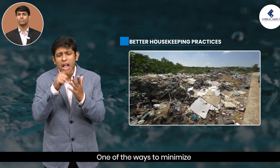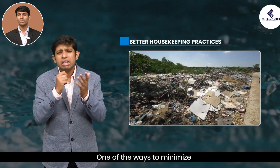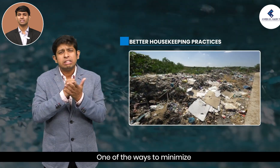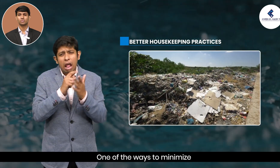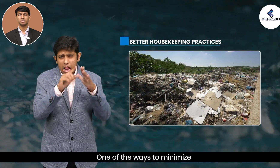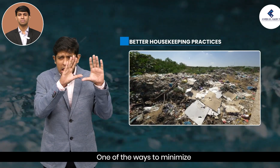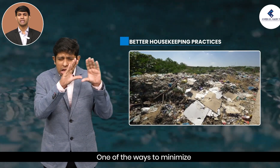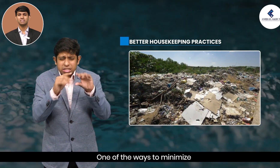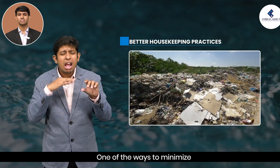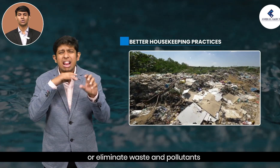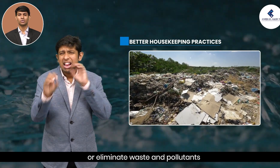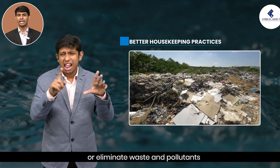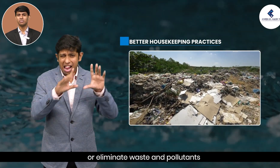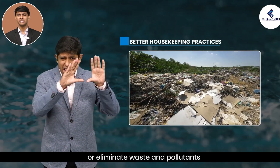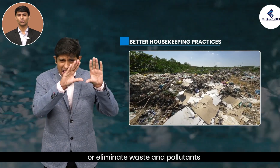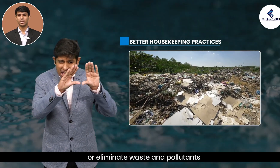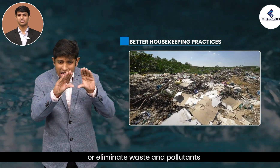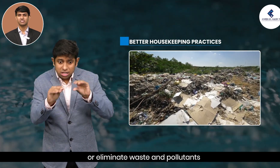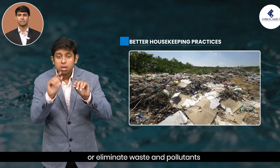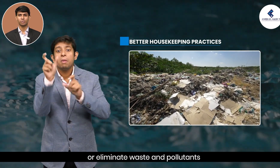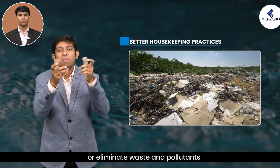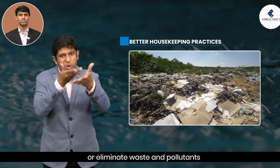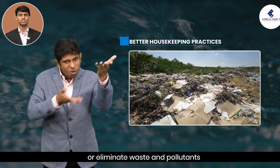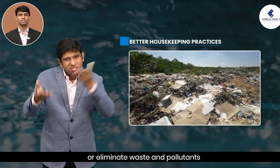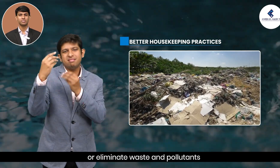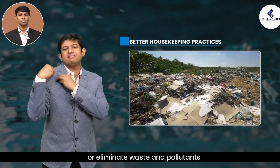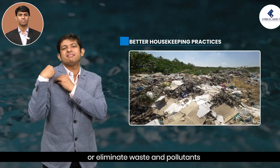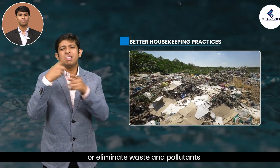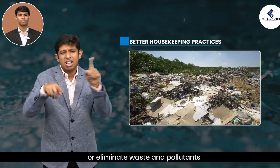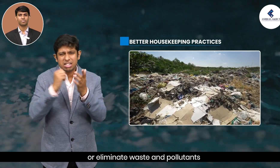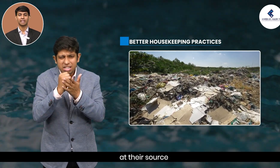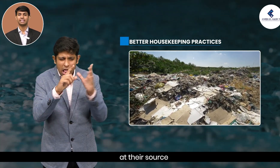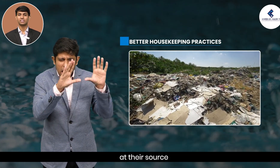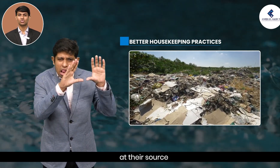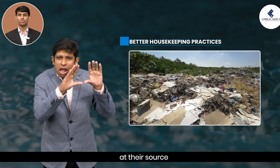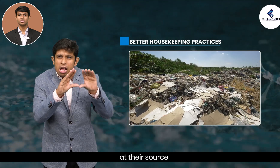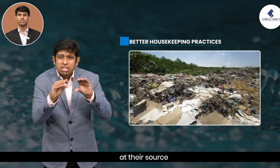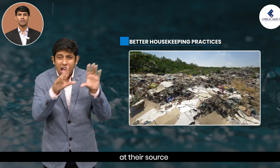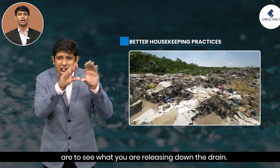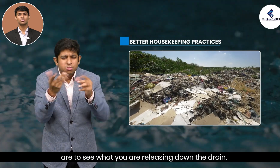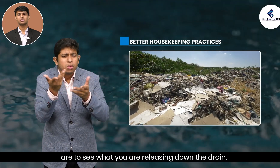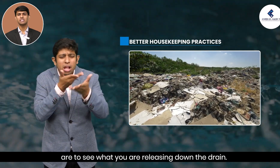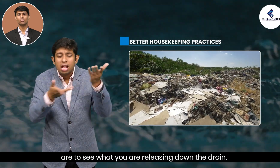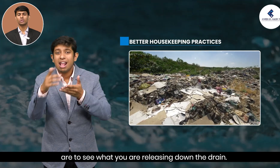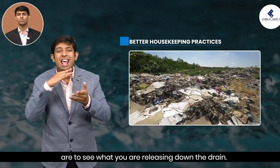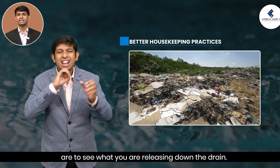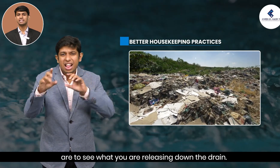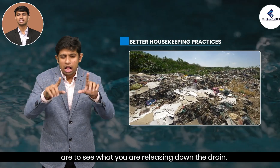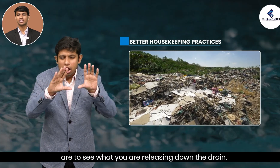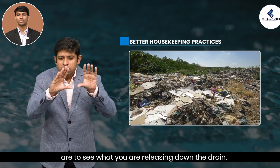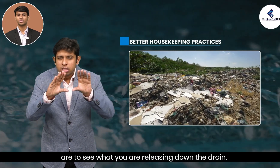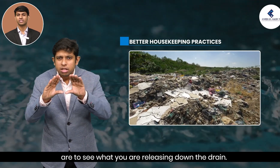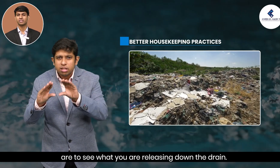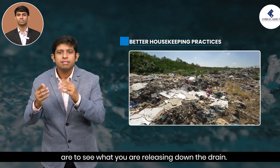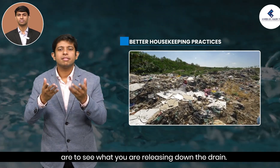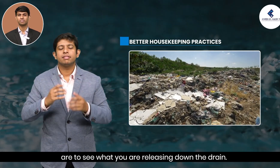One of the ways to minimize or eliminate waste and pollutants at their source are to see what you are